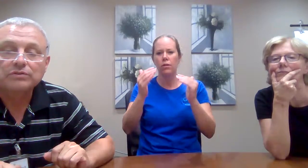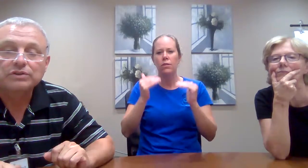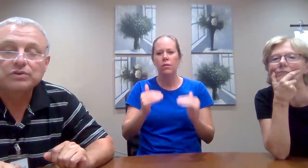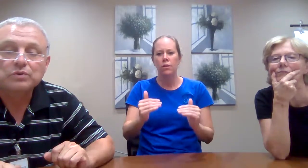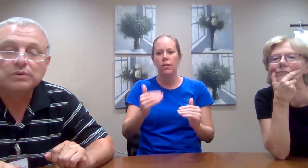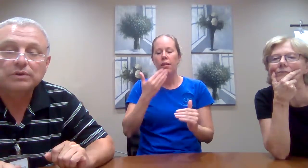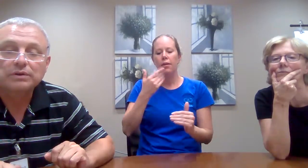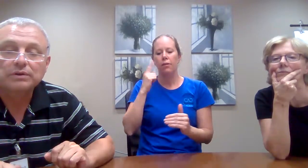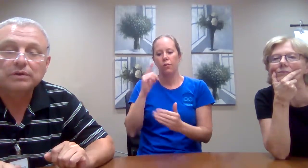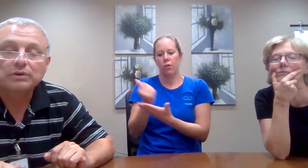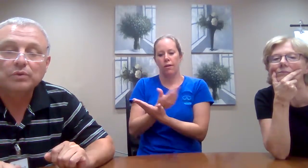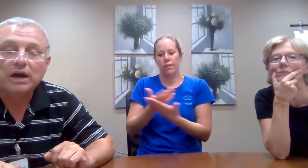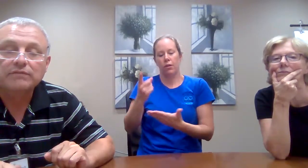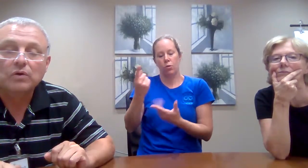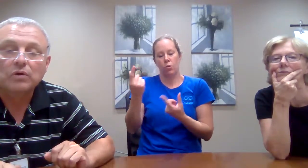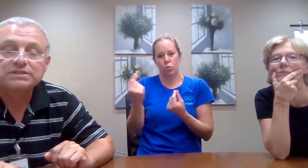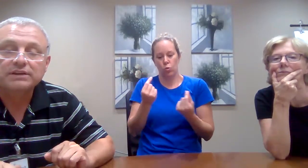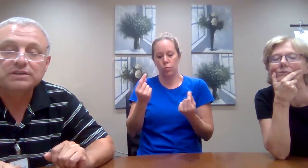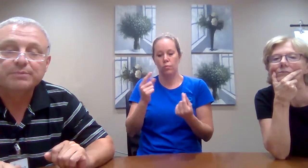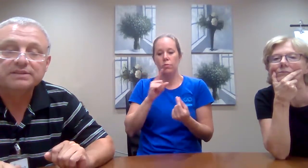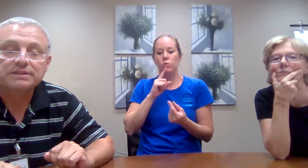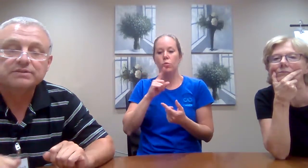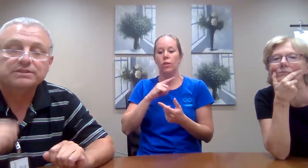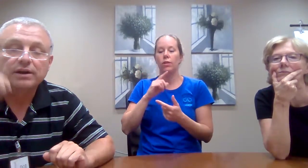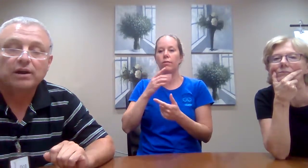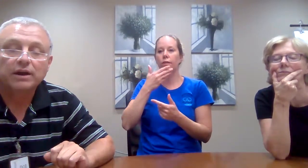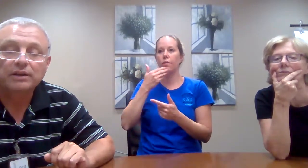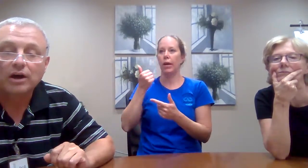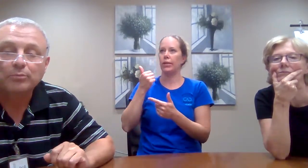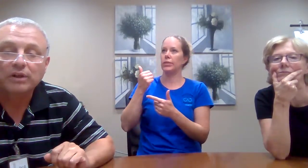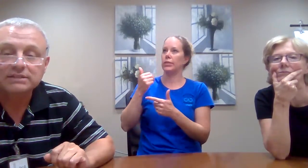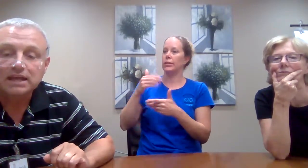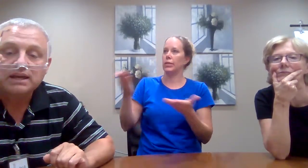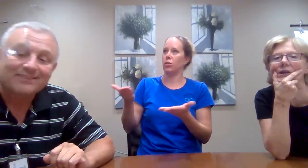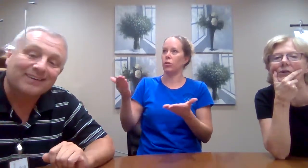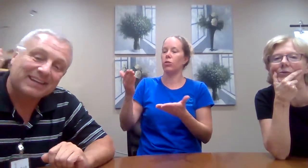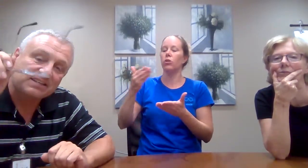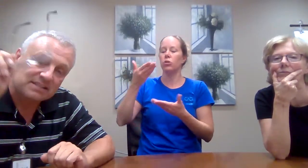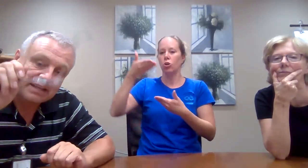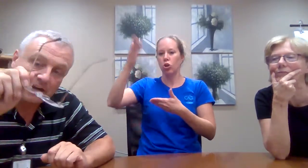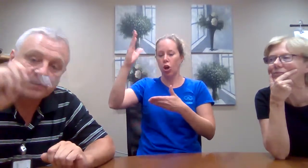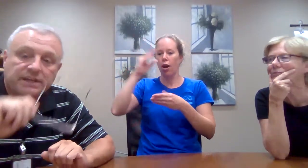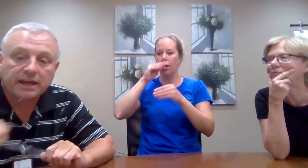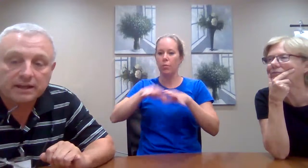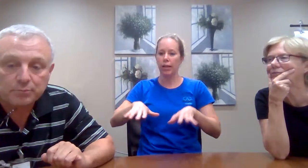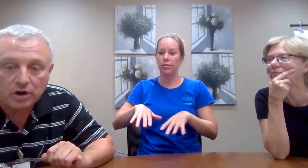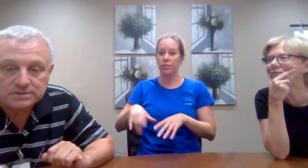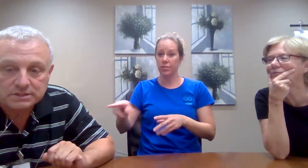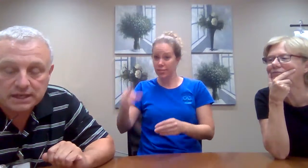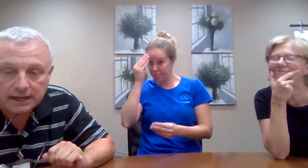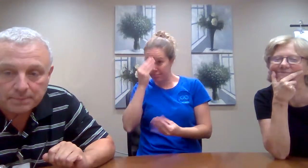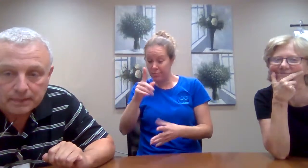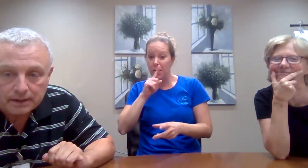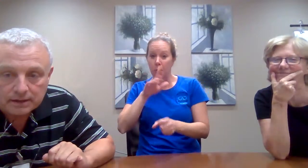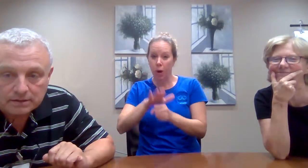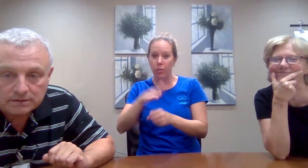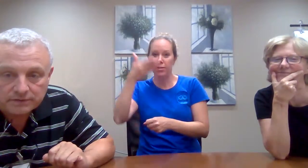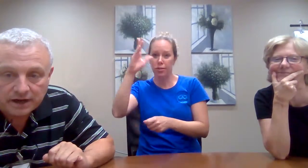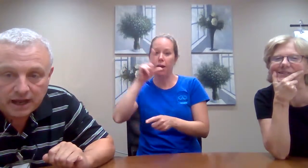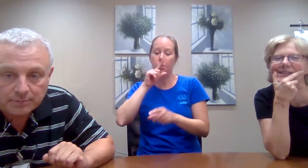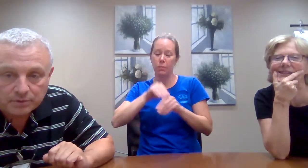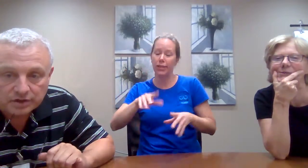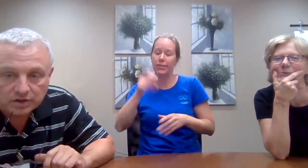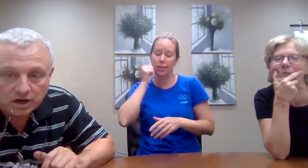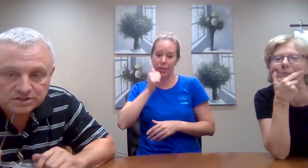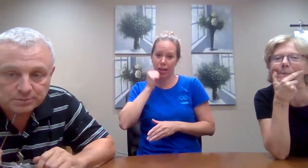all you do. You have the whole center's best interests at heart, and God bless. Well, he does that every day, I can promise you that.